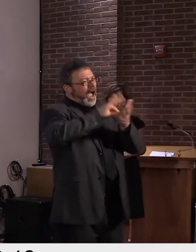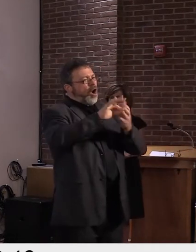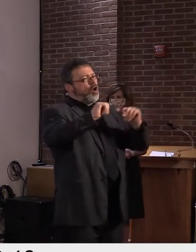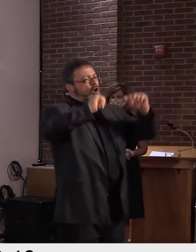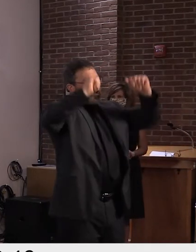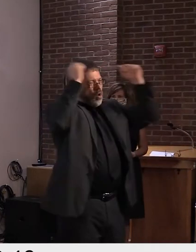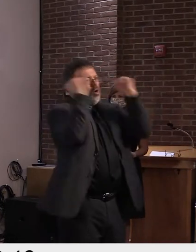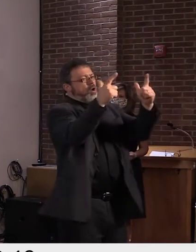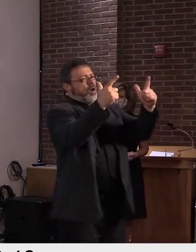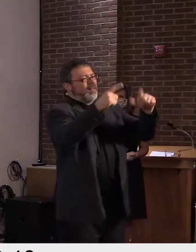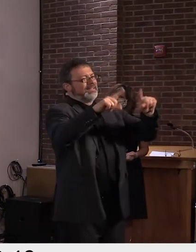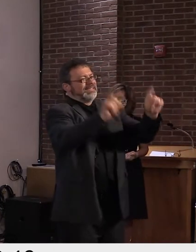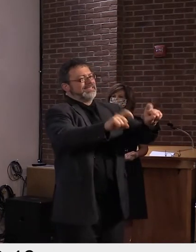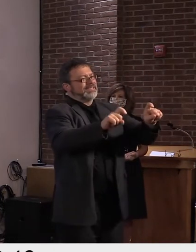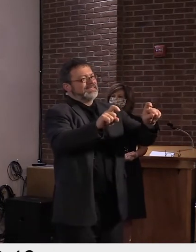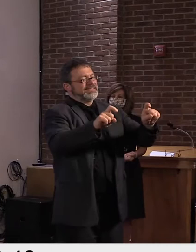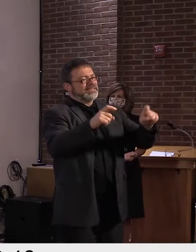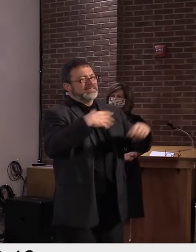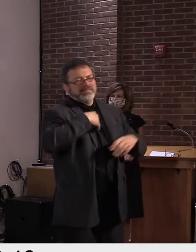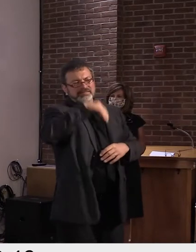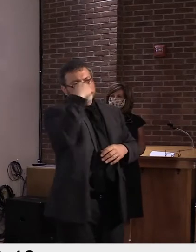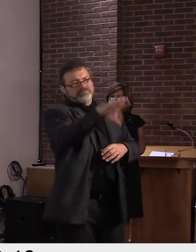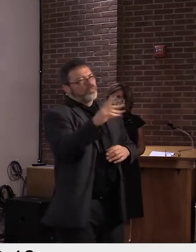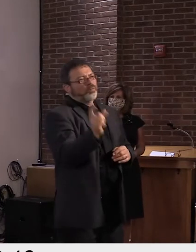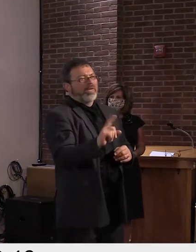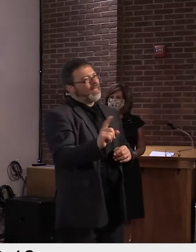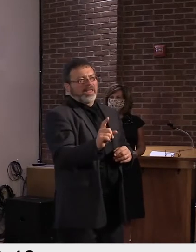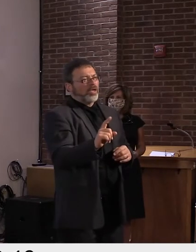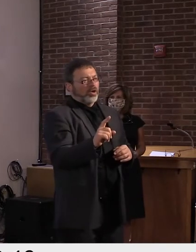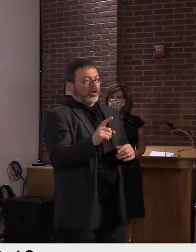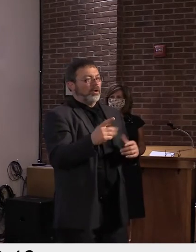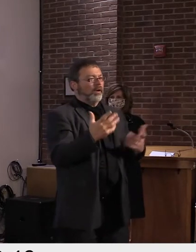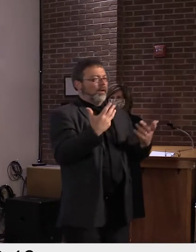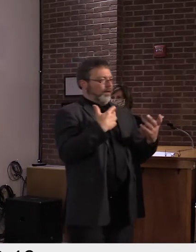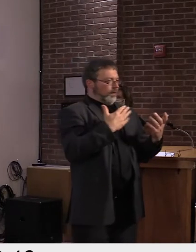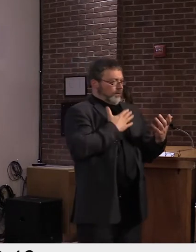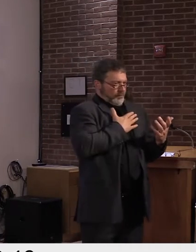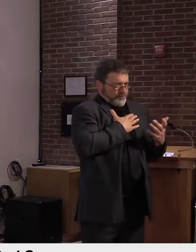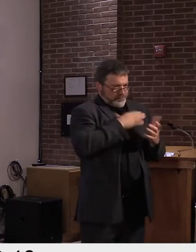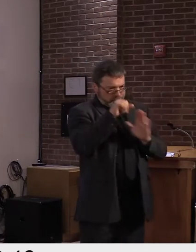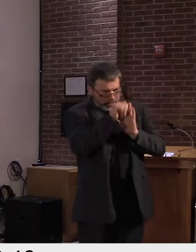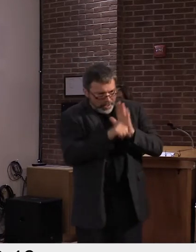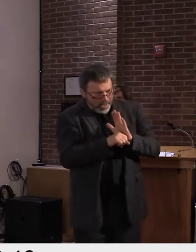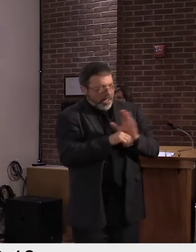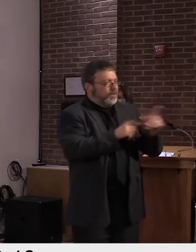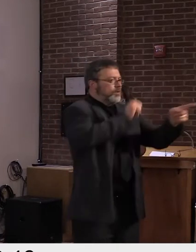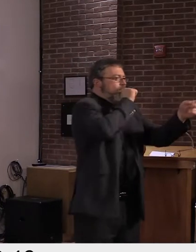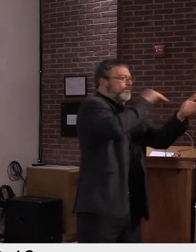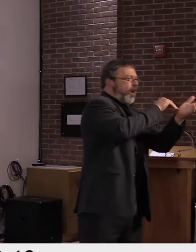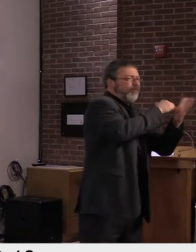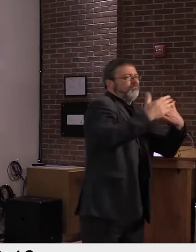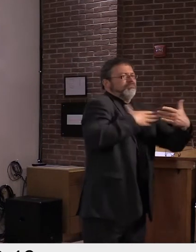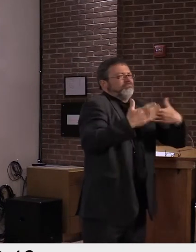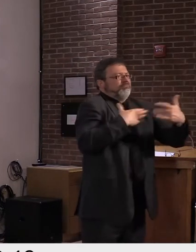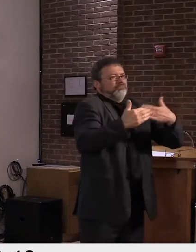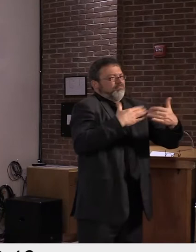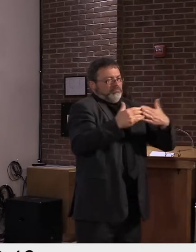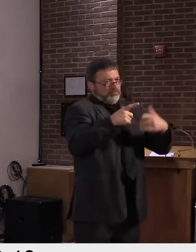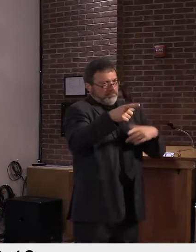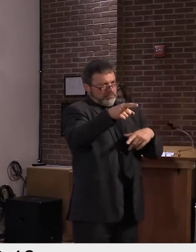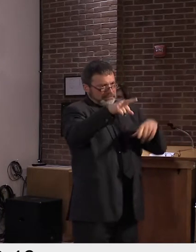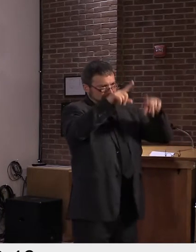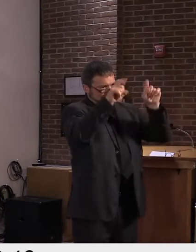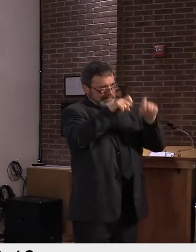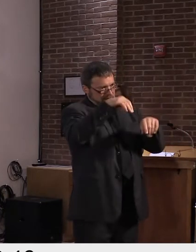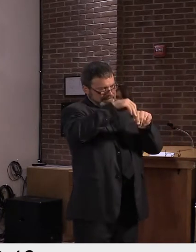reporting requirement for this illness, and I wouldn't think that too many results have escaped